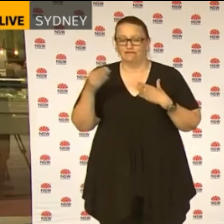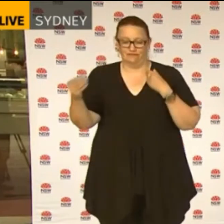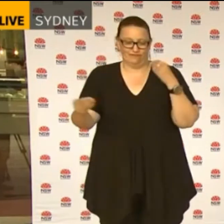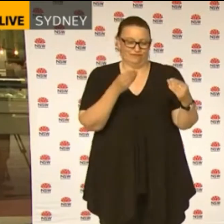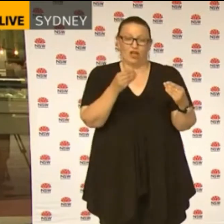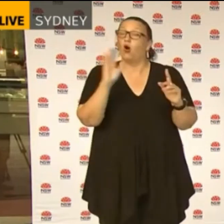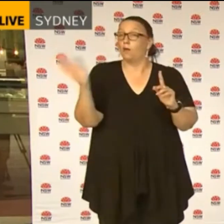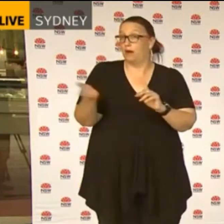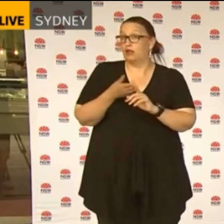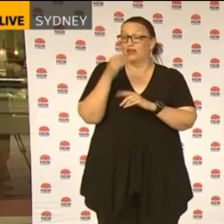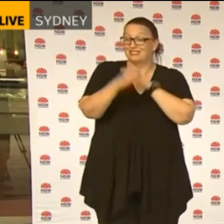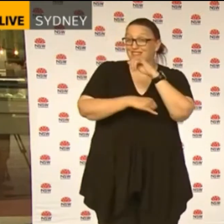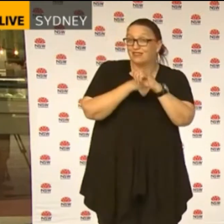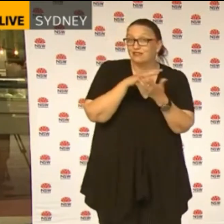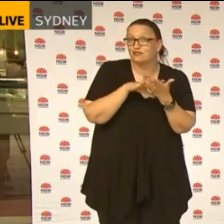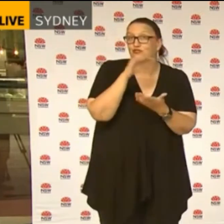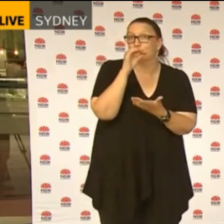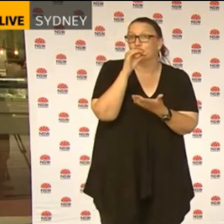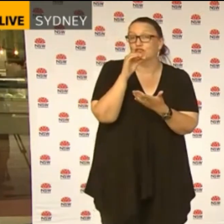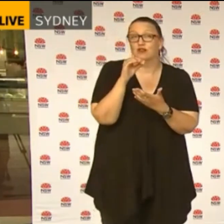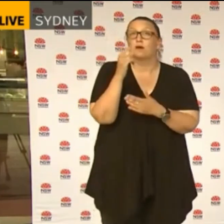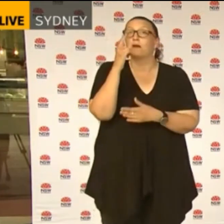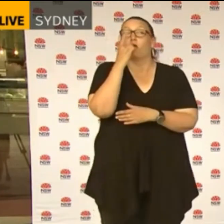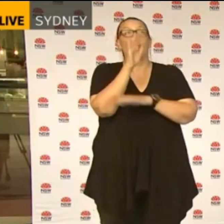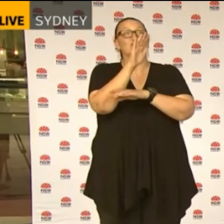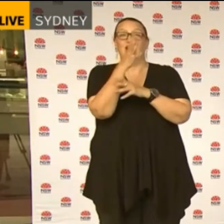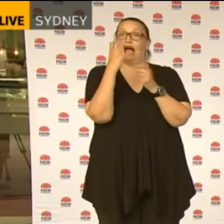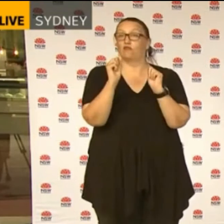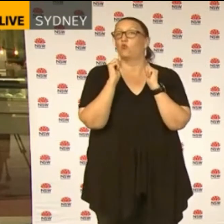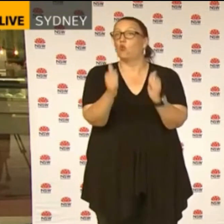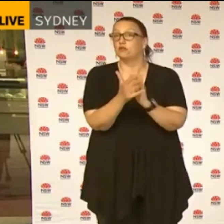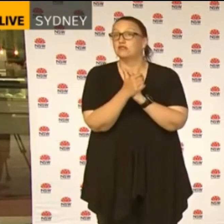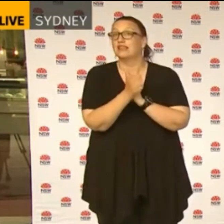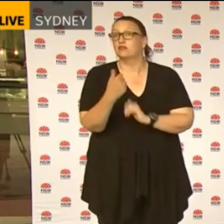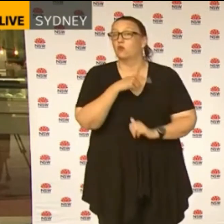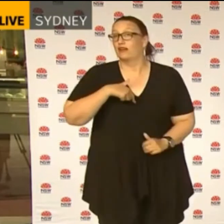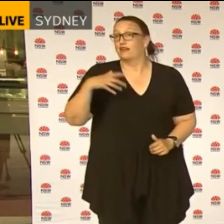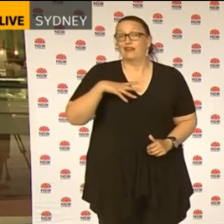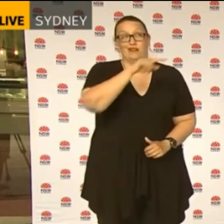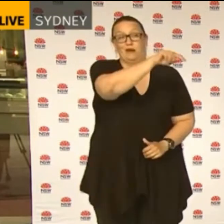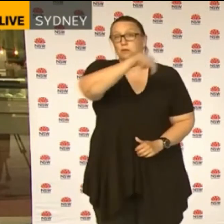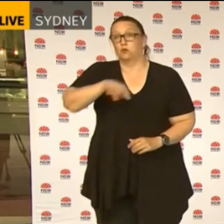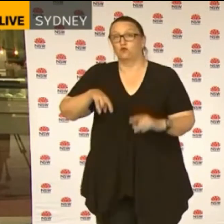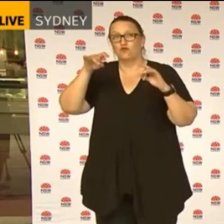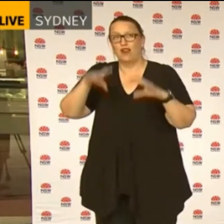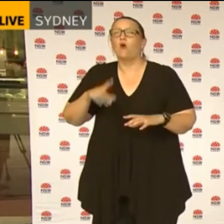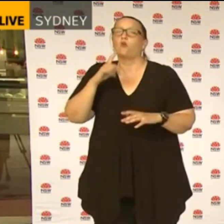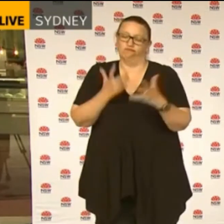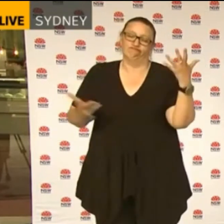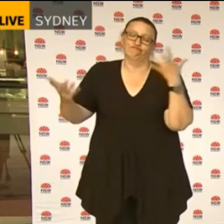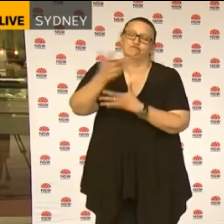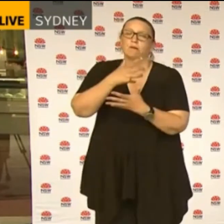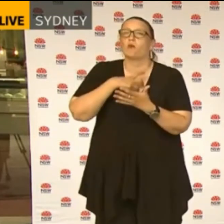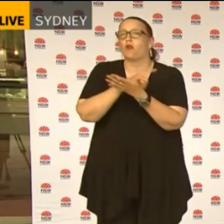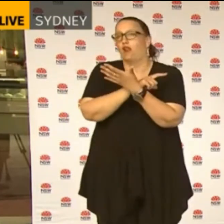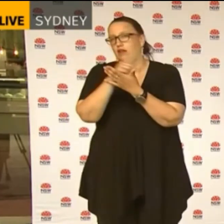international students and also skilled migrants, I think there are issues we do need to consider during the course of the year. But obviously there's a bit of a pause on that because